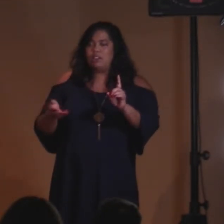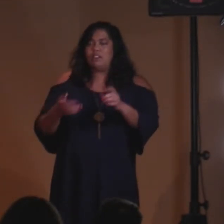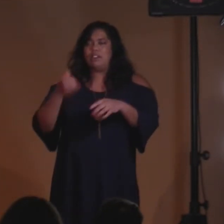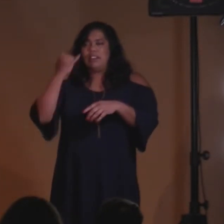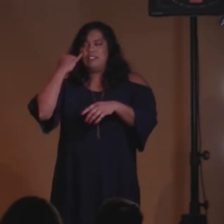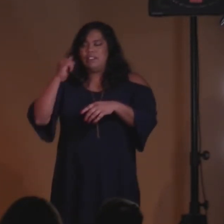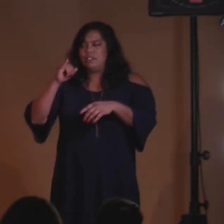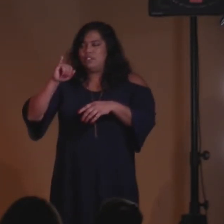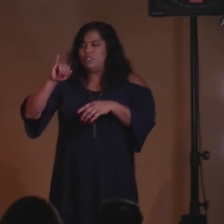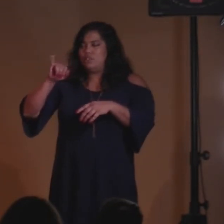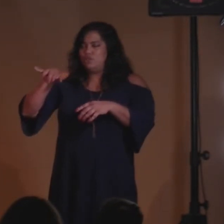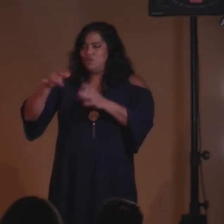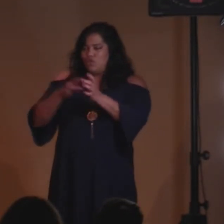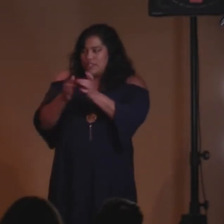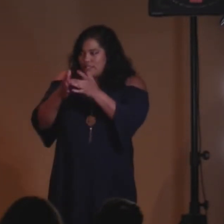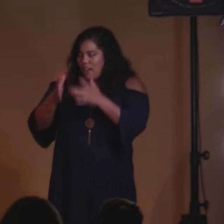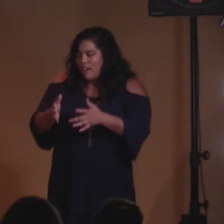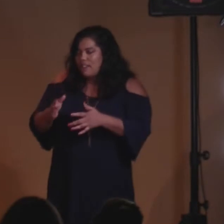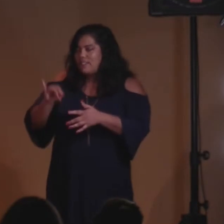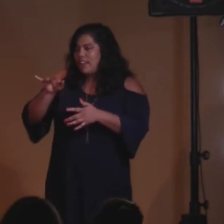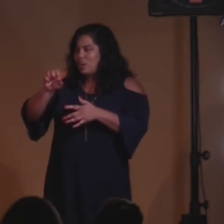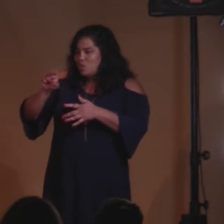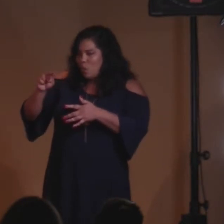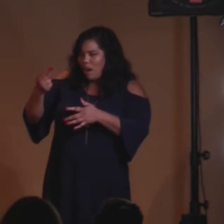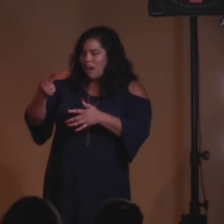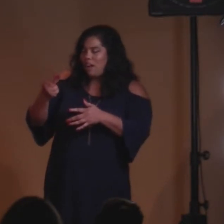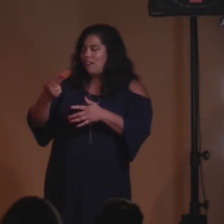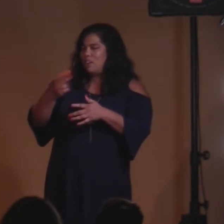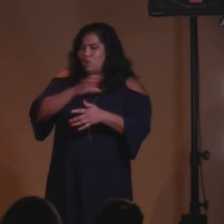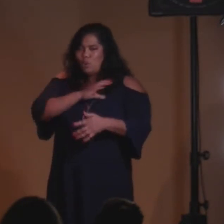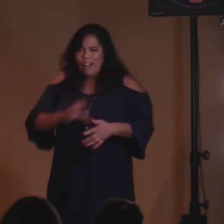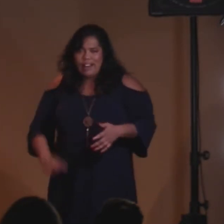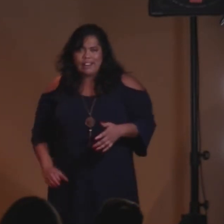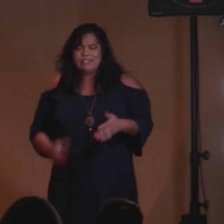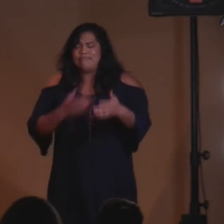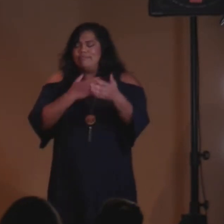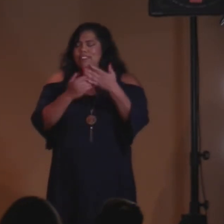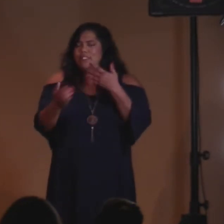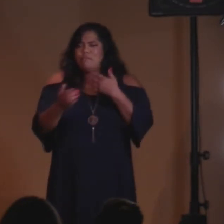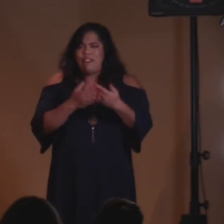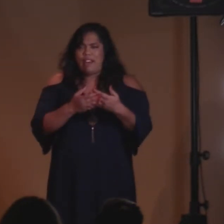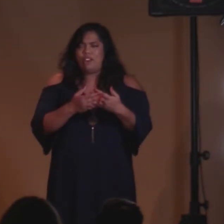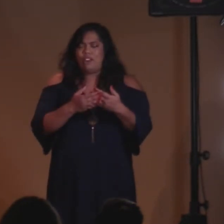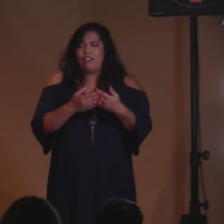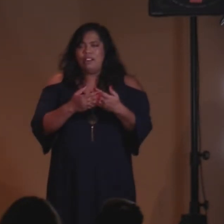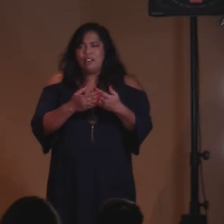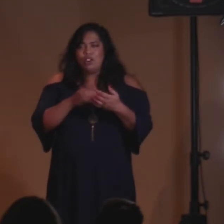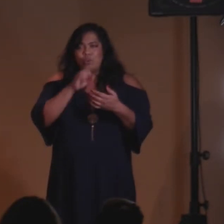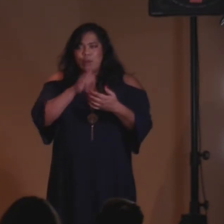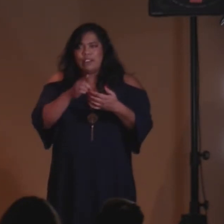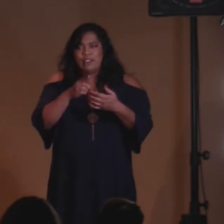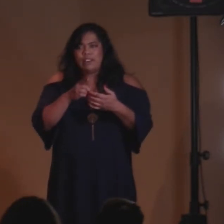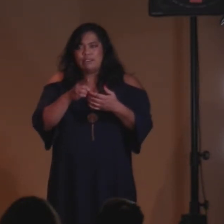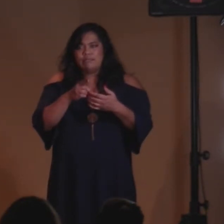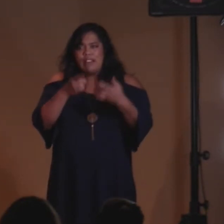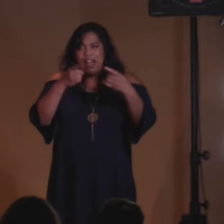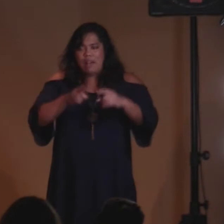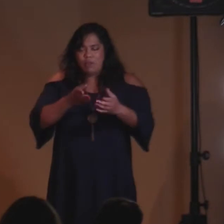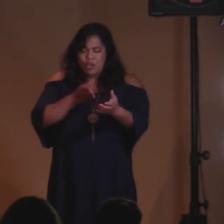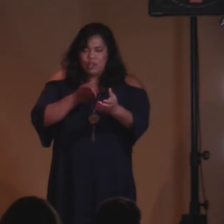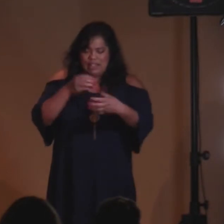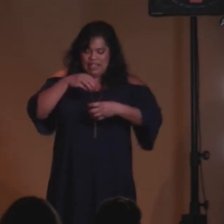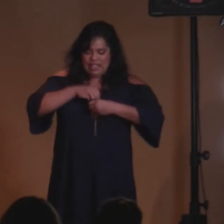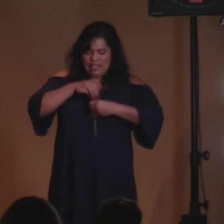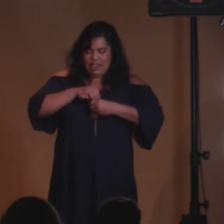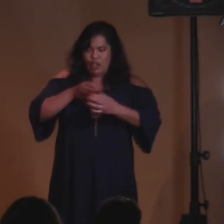not, doesn't, it's still right there where you are. It is still operating in, through, and as you. But the